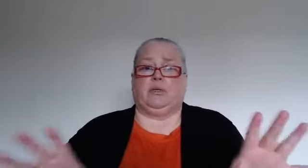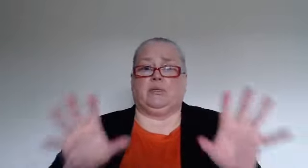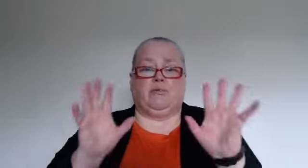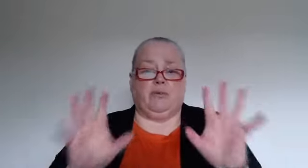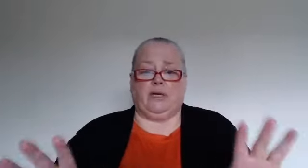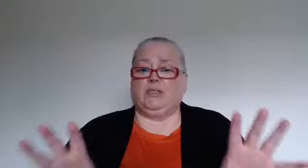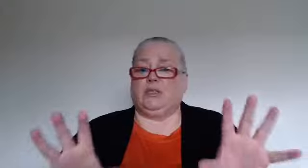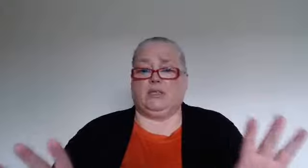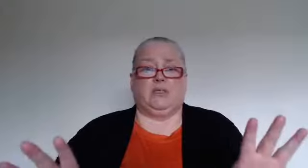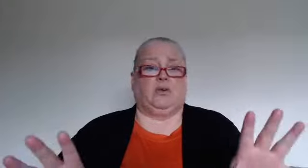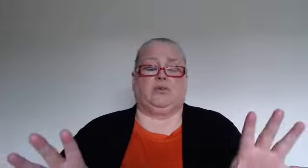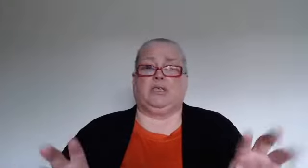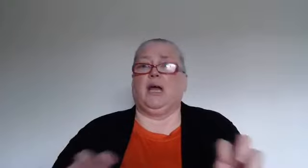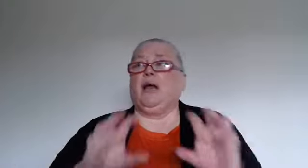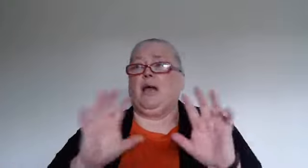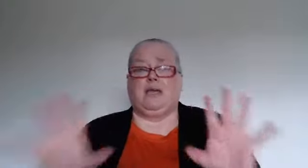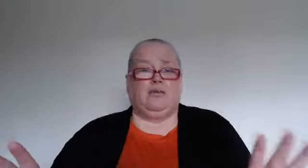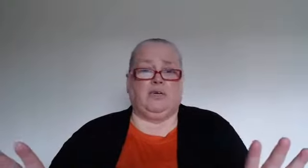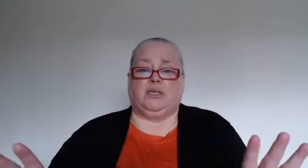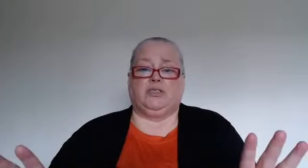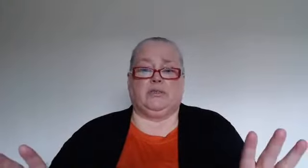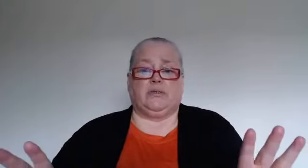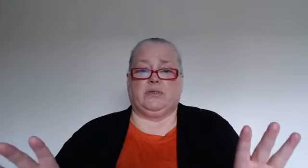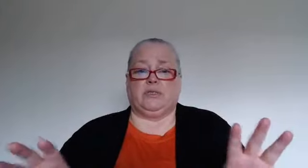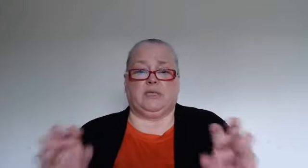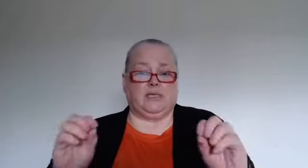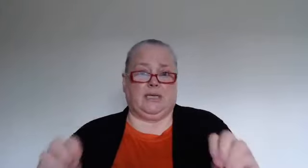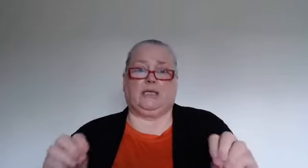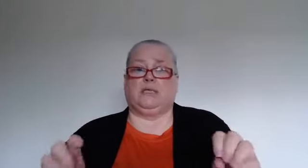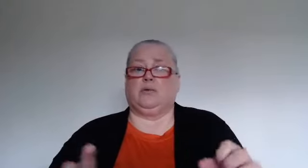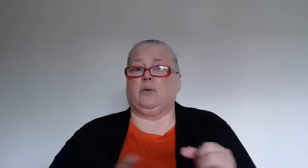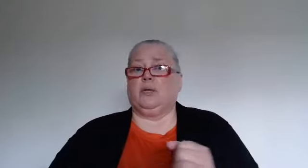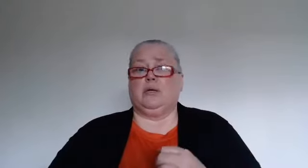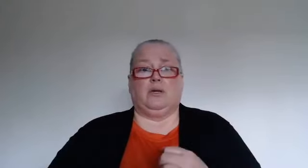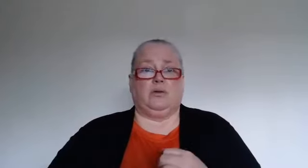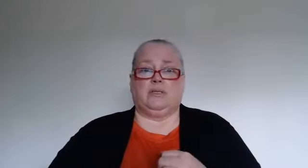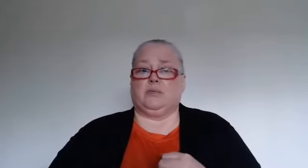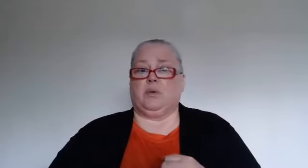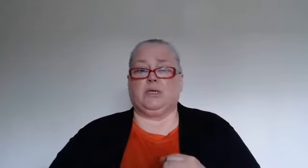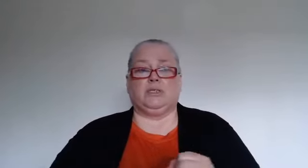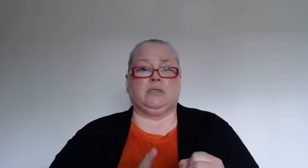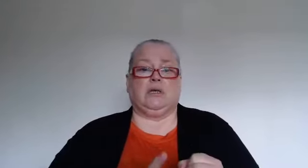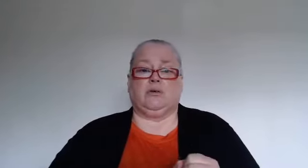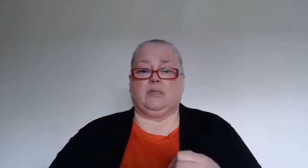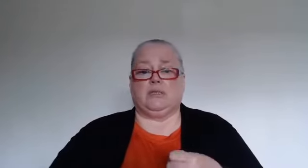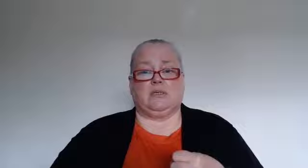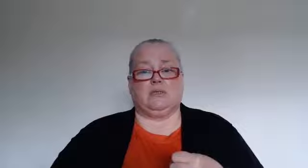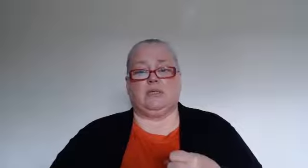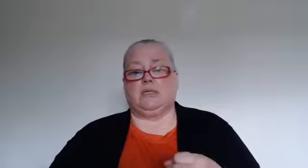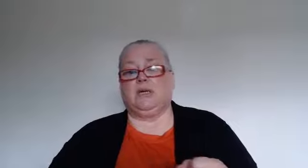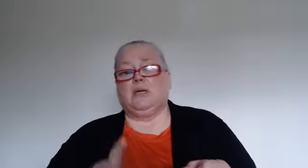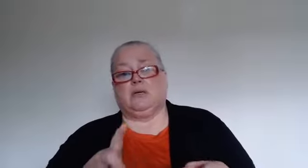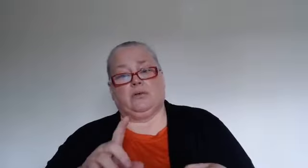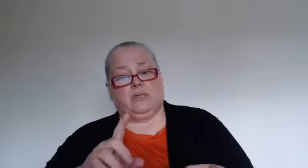us that financial insecurity, any financial uncertainty, is linked to increased depression, increased anxiety,